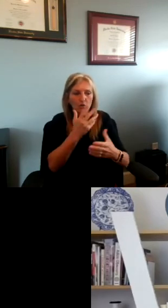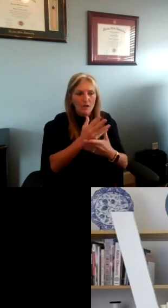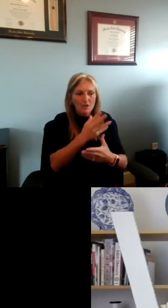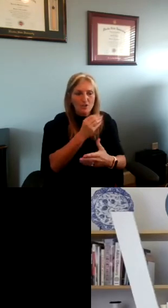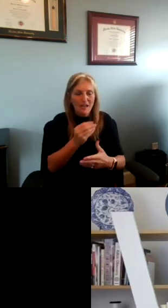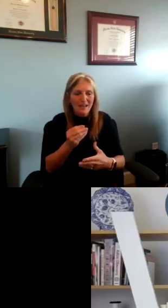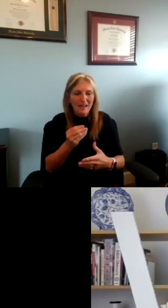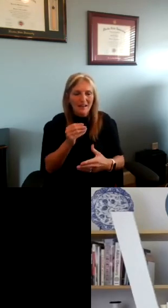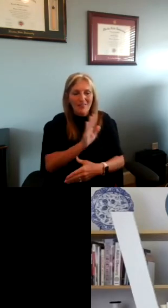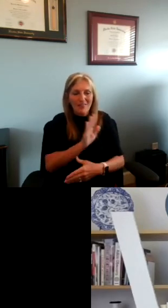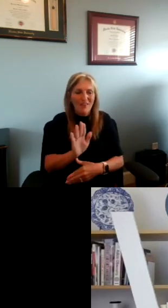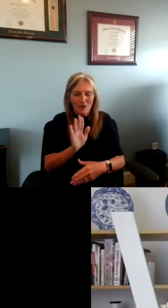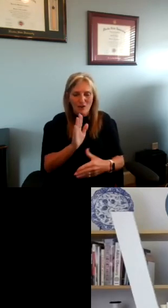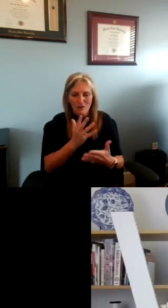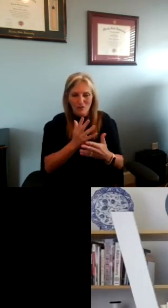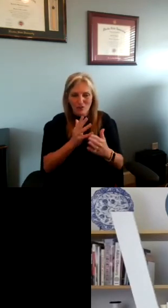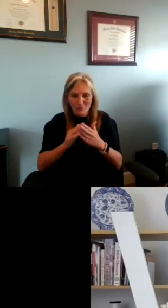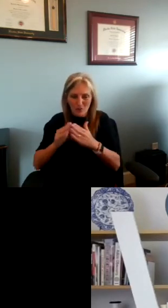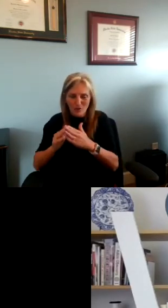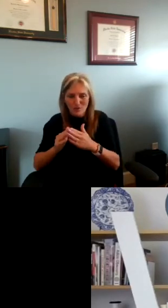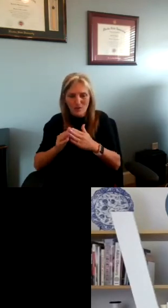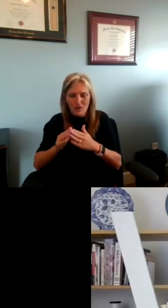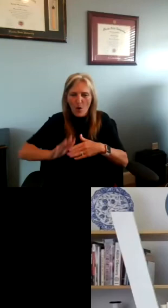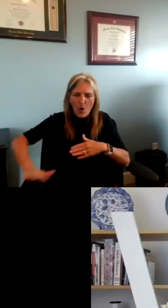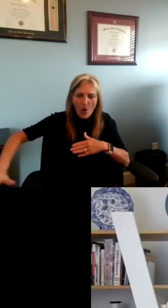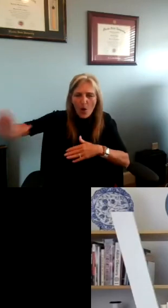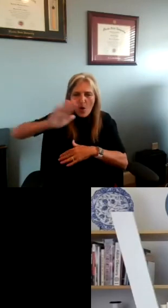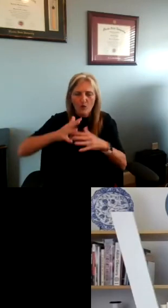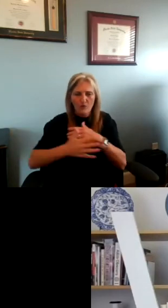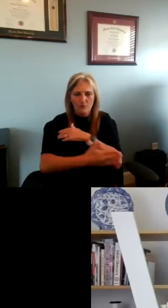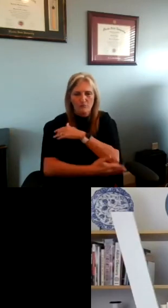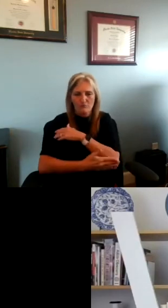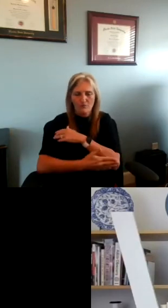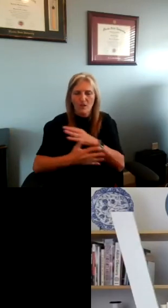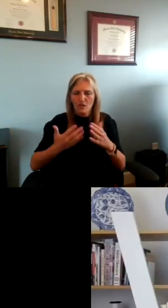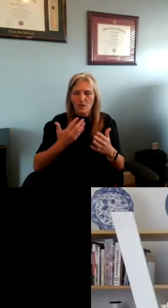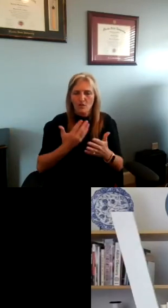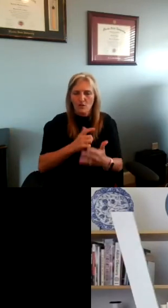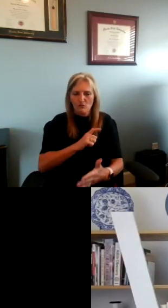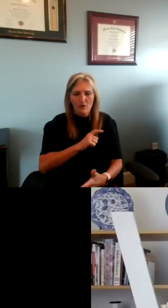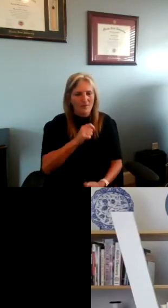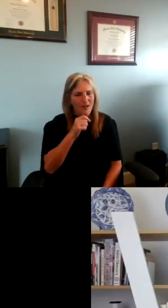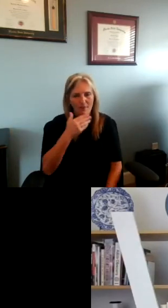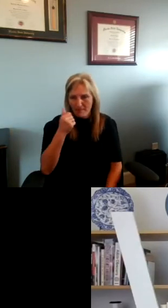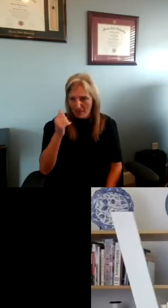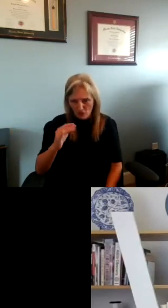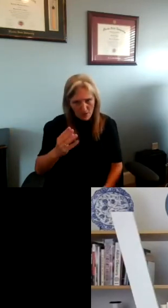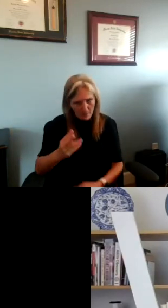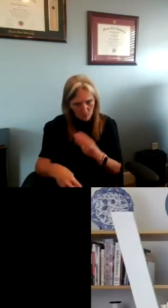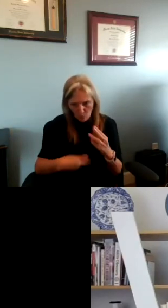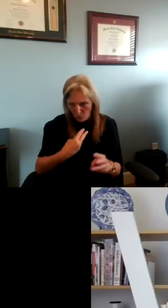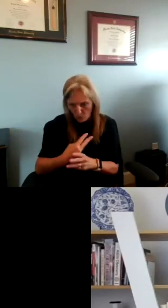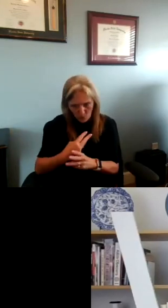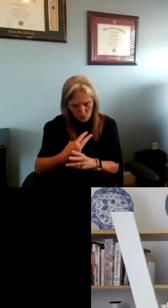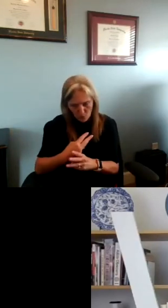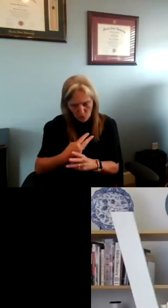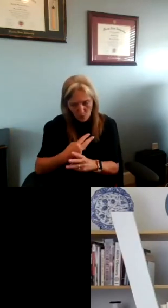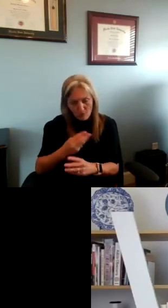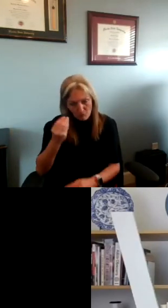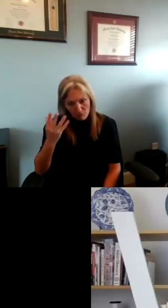many places across this country, corrections officers is not the best job in the world. Let's just leave it